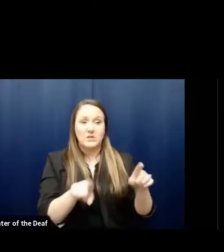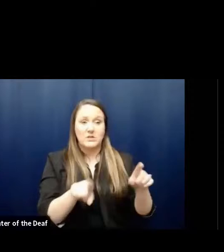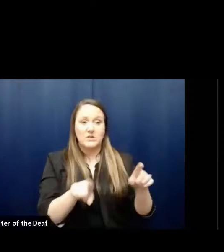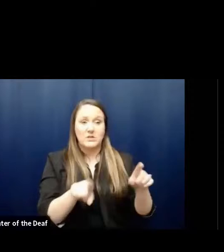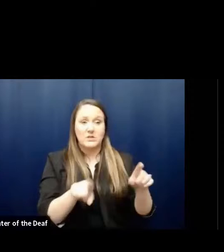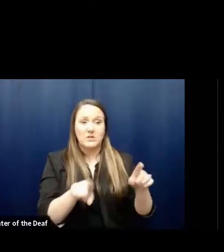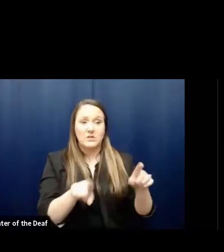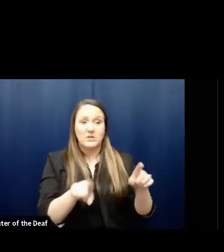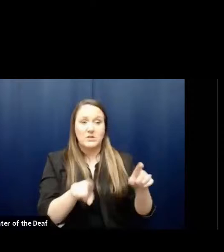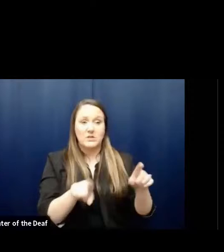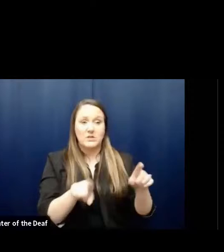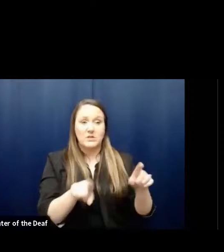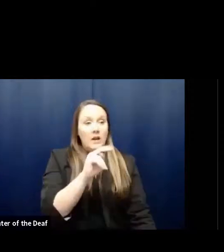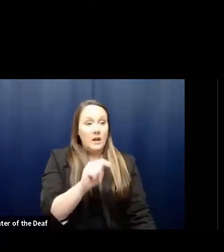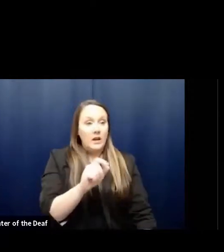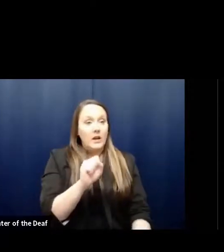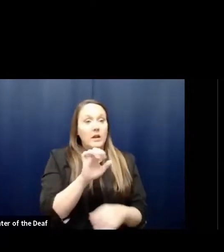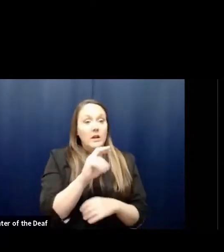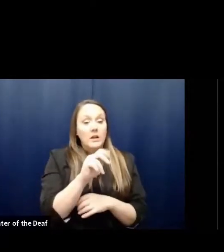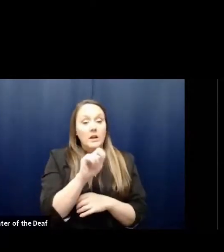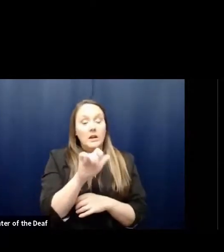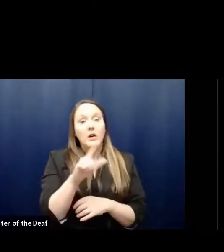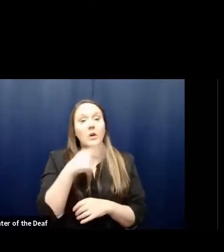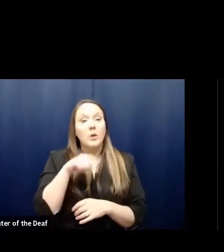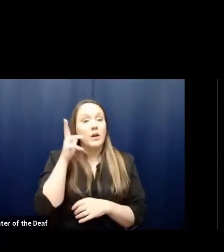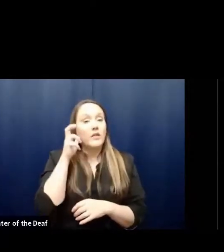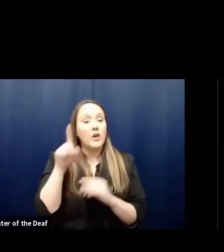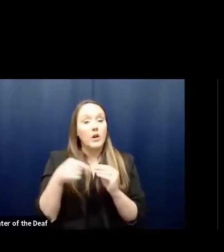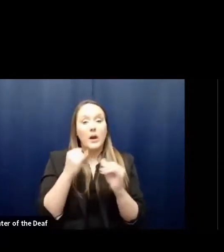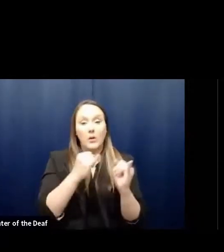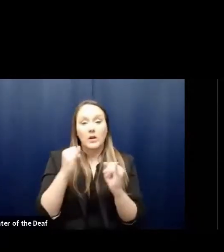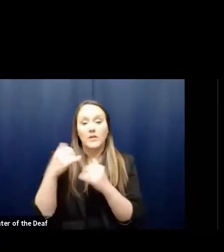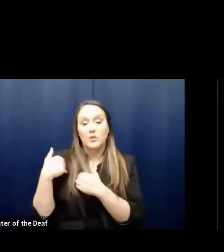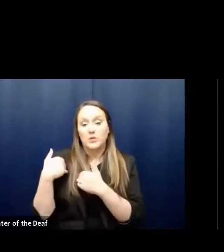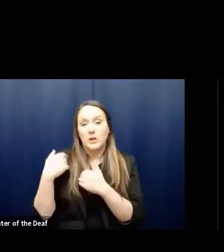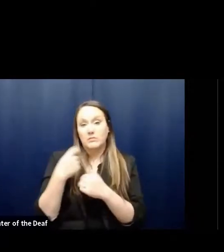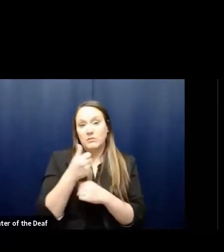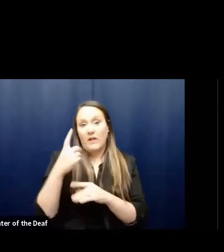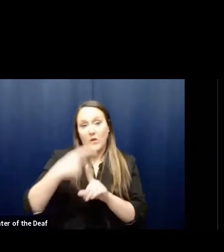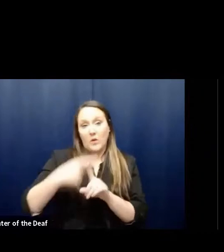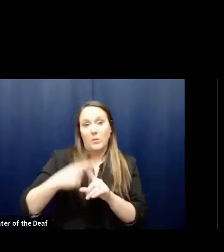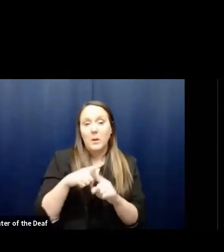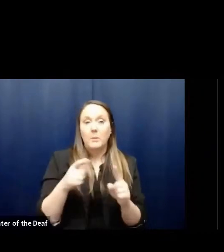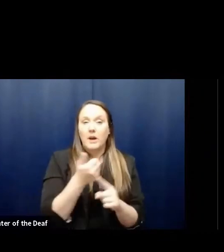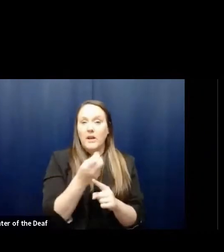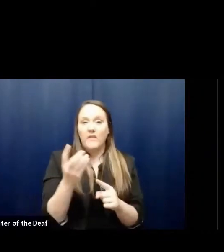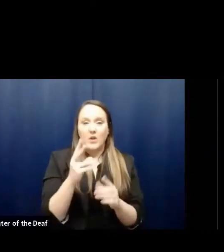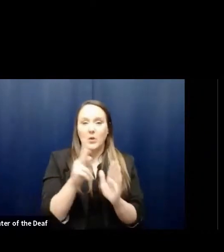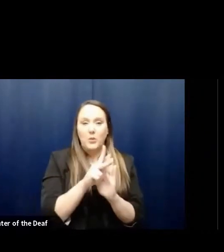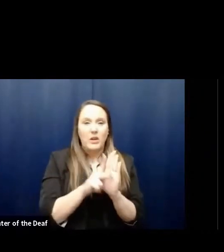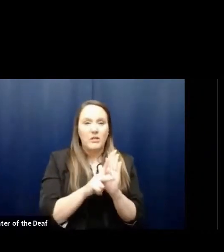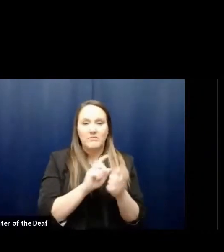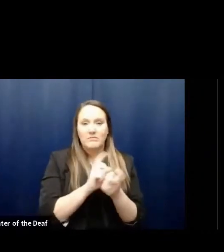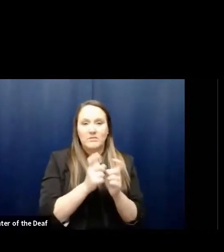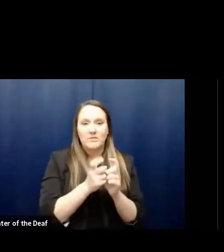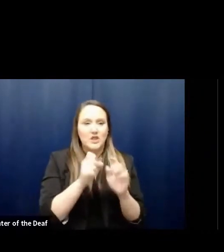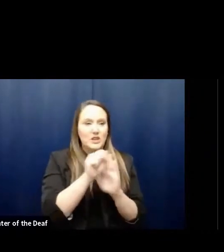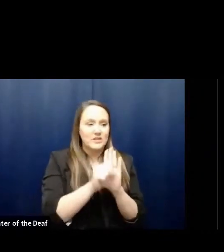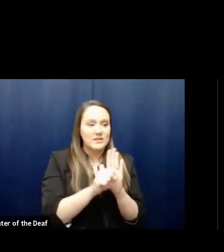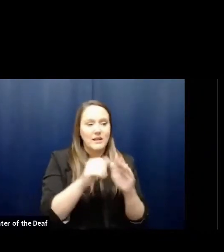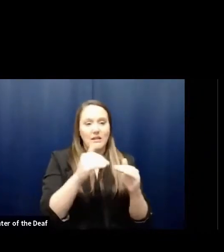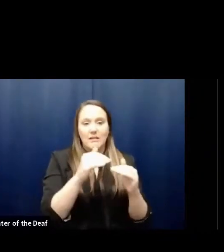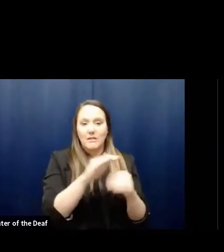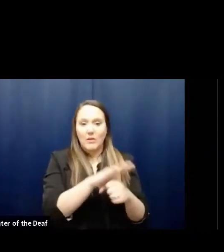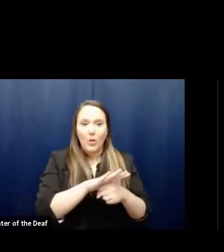And from Vincent with the Sentinel, we've been hearing about individual responsibility for months now, but there have been few policy changes at the state or